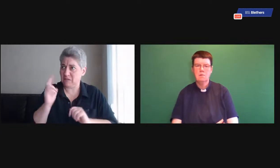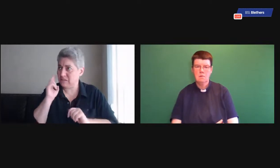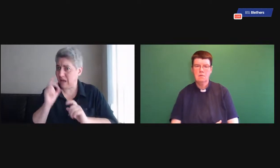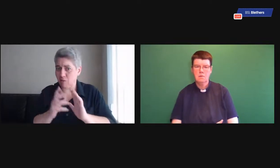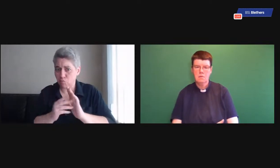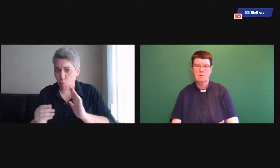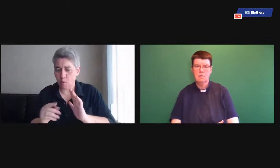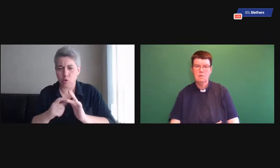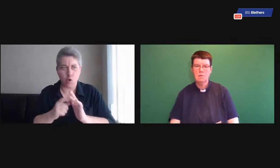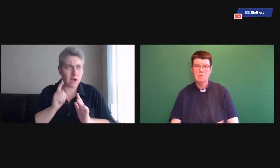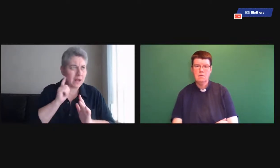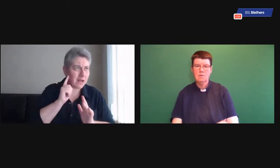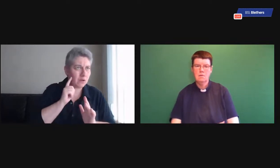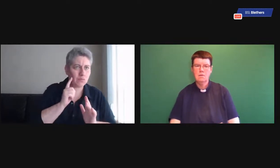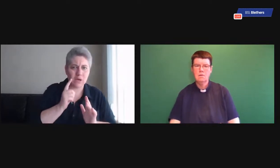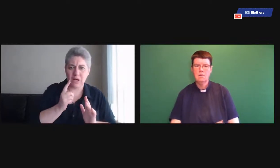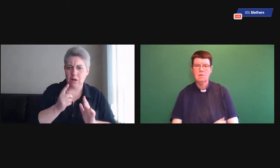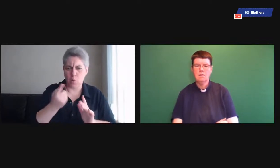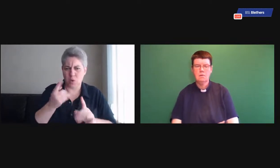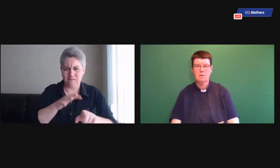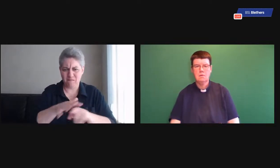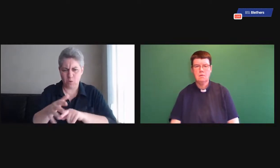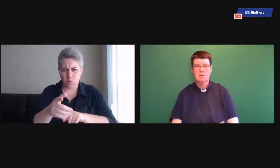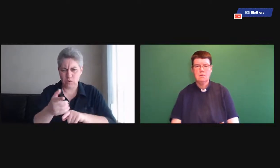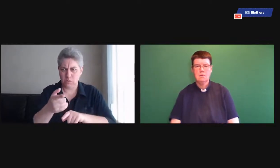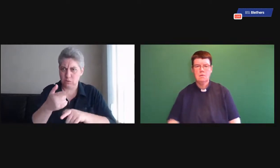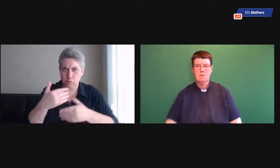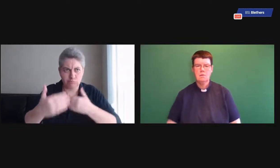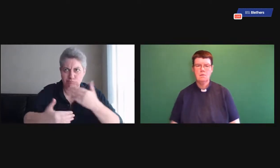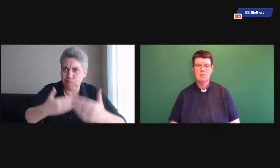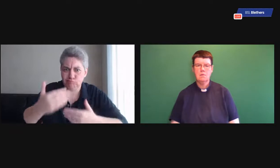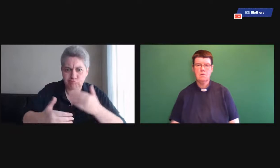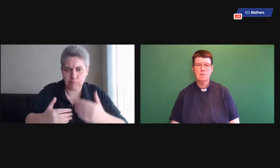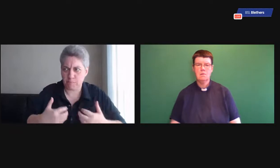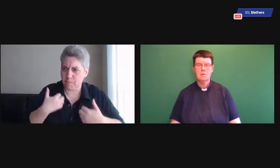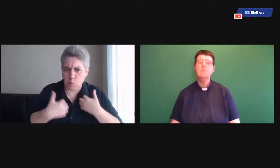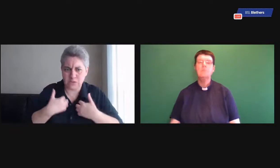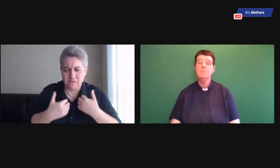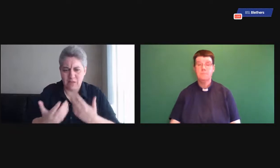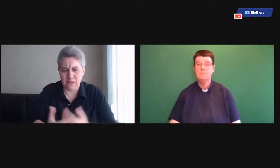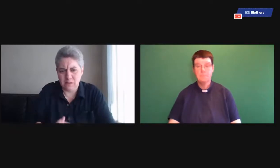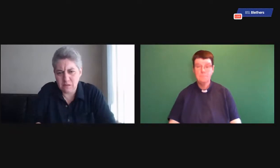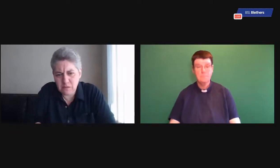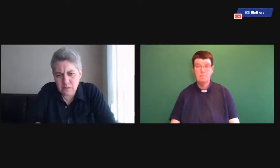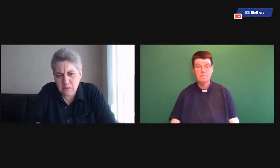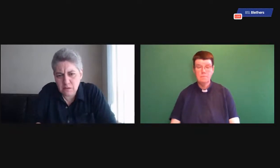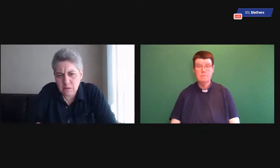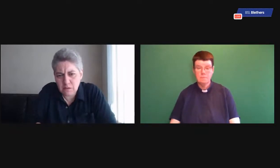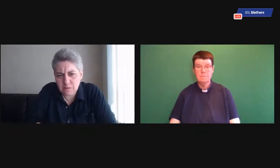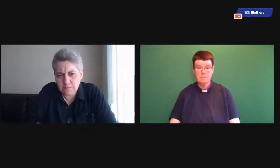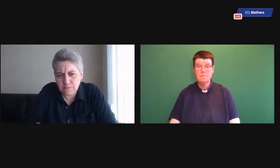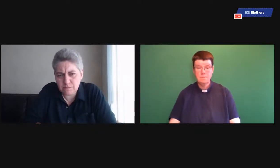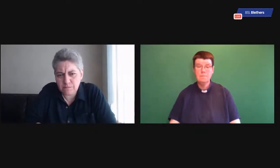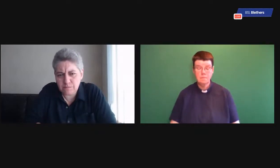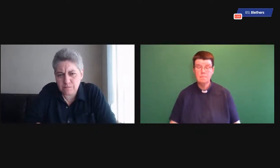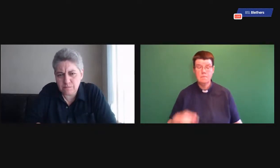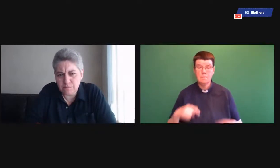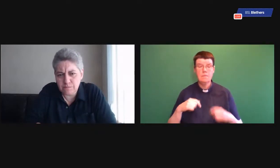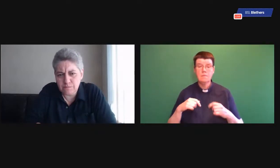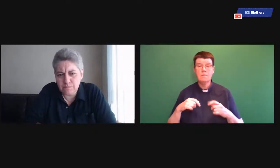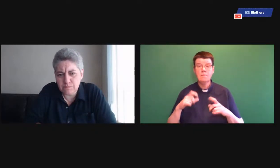Did you have any role models, deaf role models, or maybe hearing role models, or ministers, or people maybe that influenced you in your